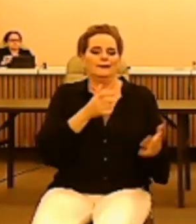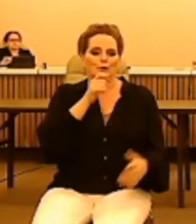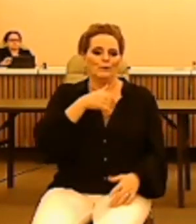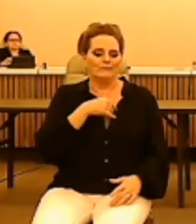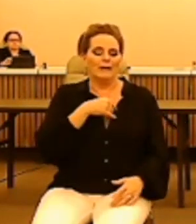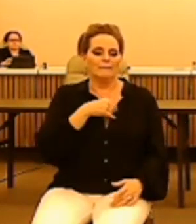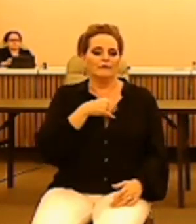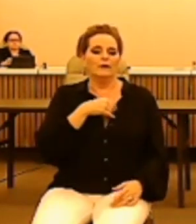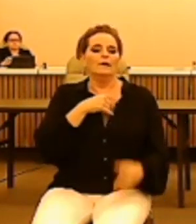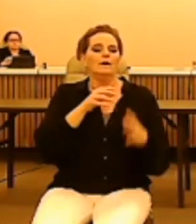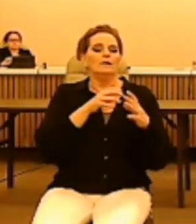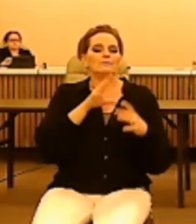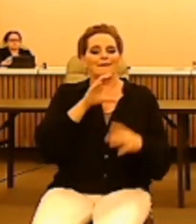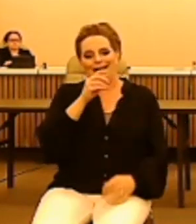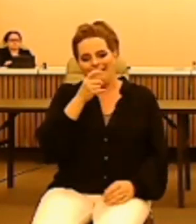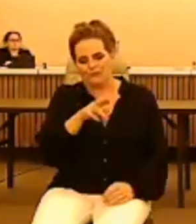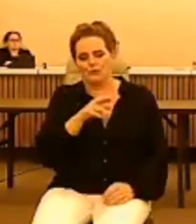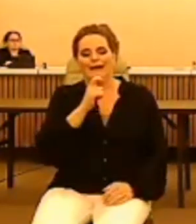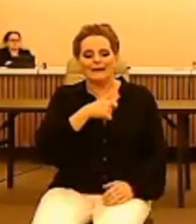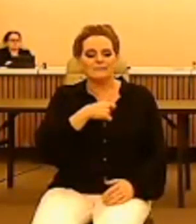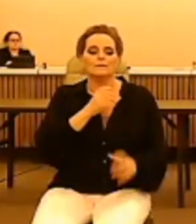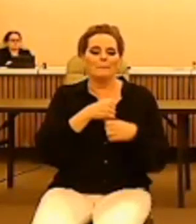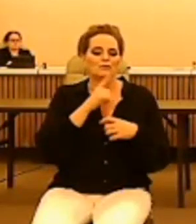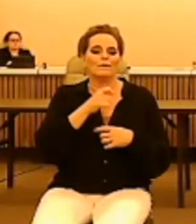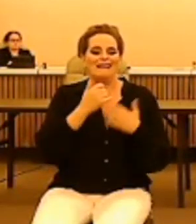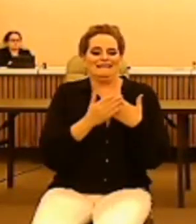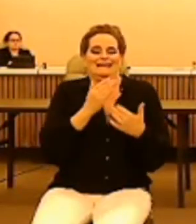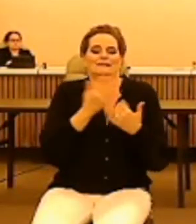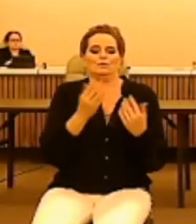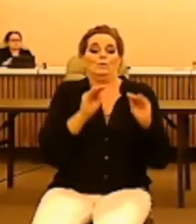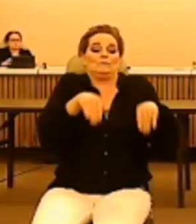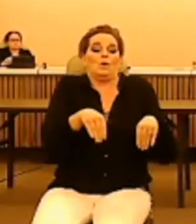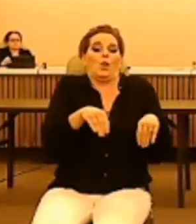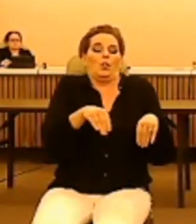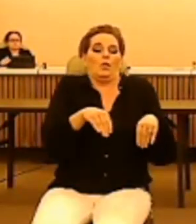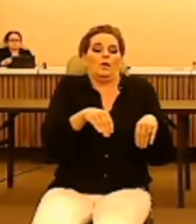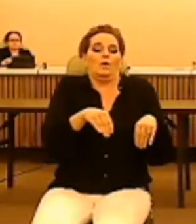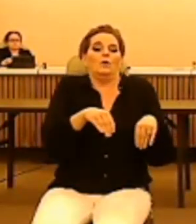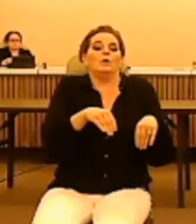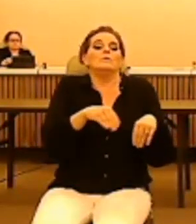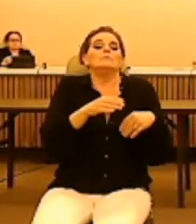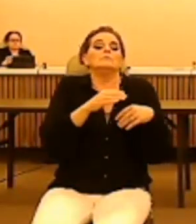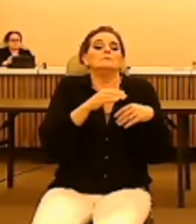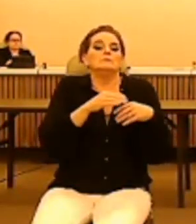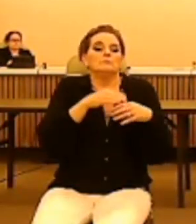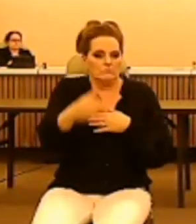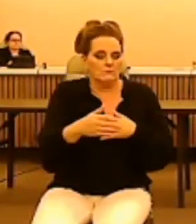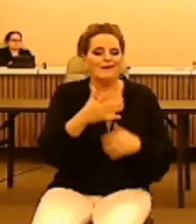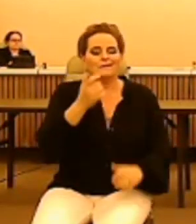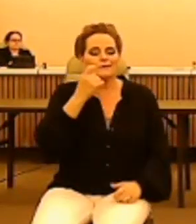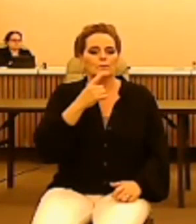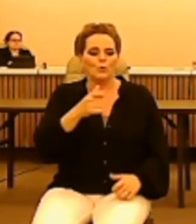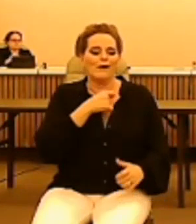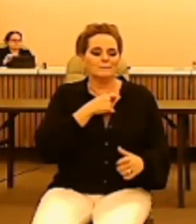connector in. It just has to be so that it's easy to install going forward. As someone who has built to these